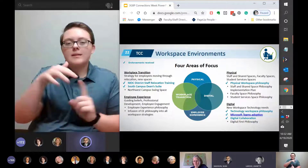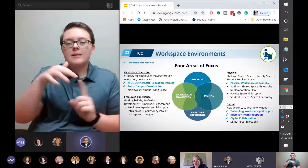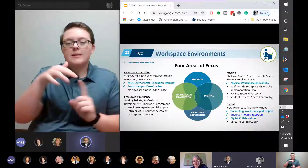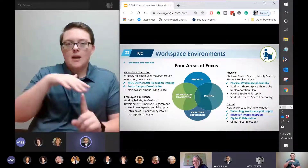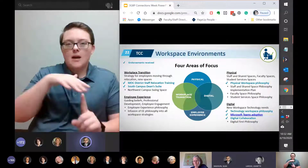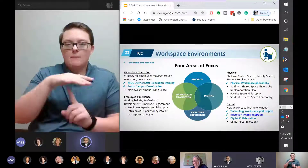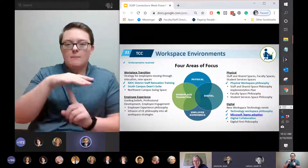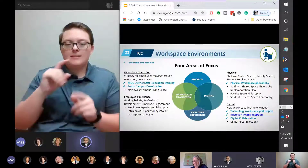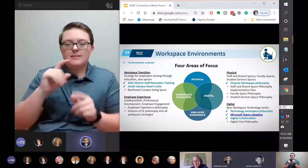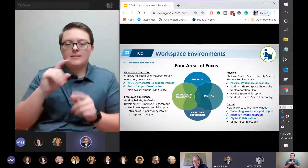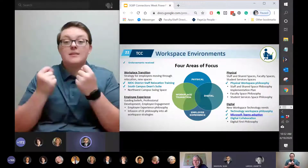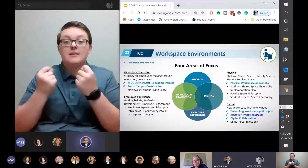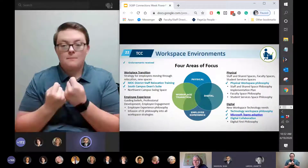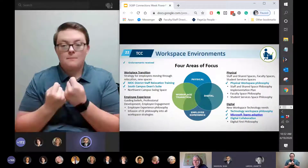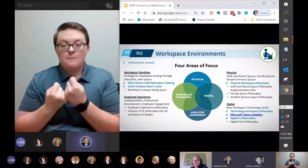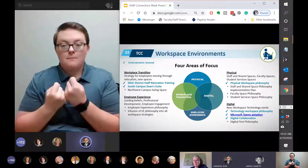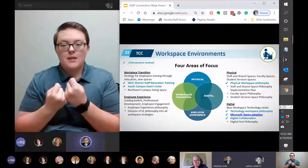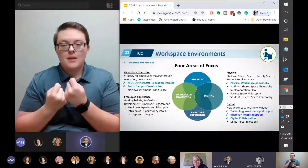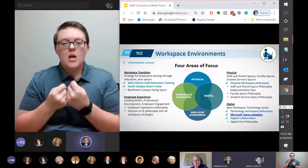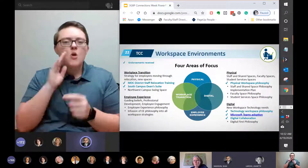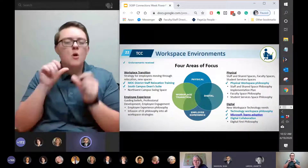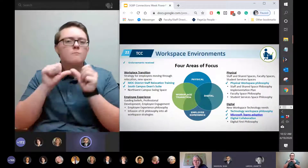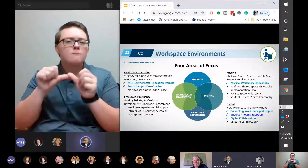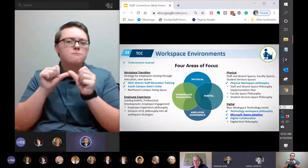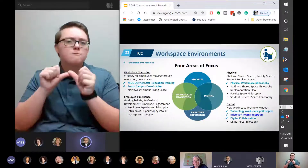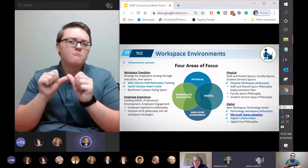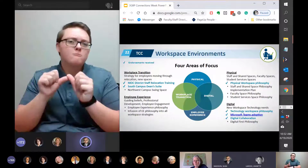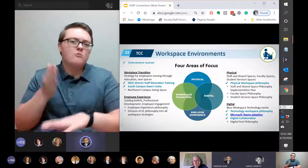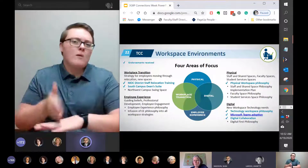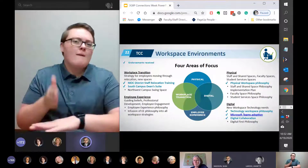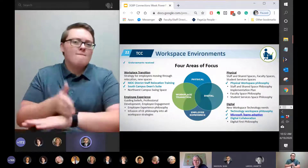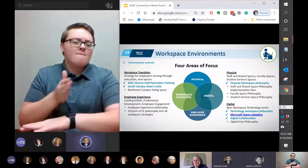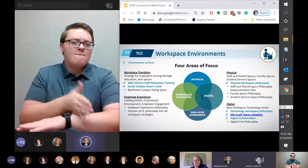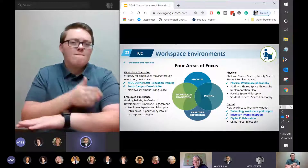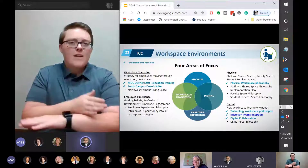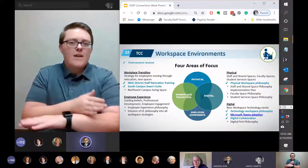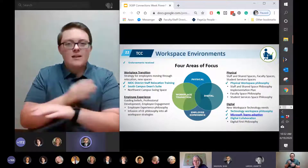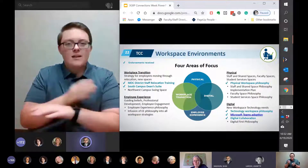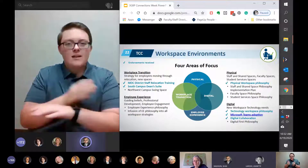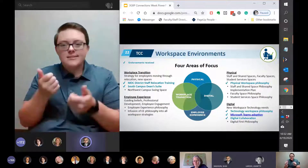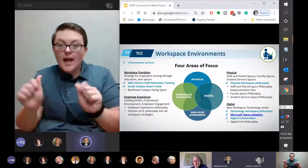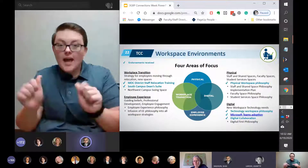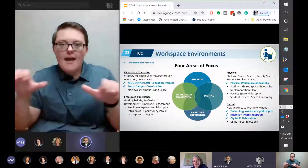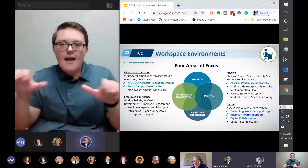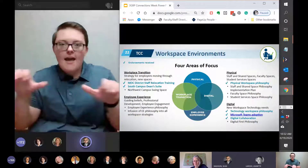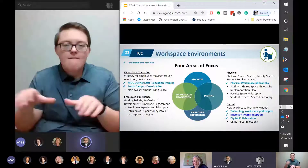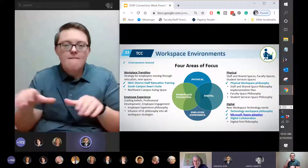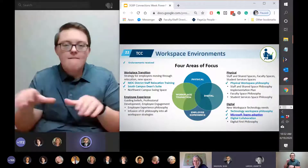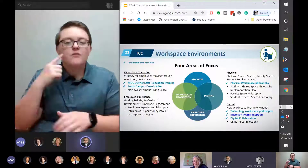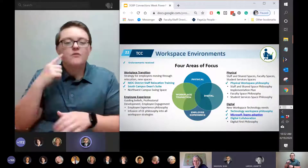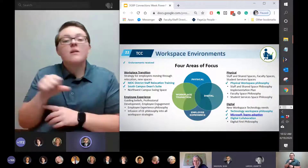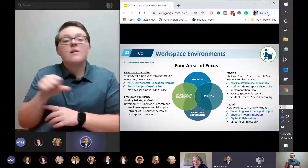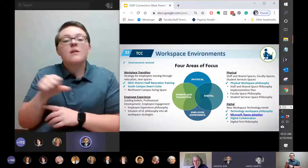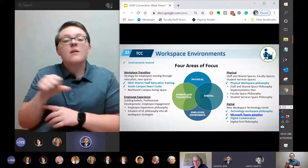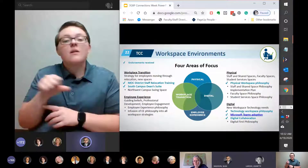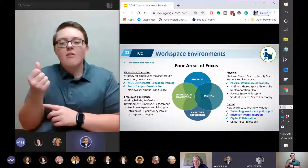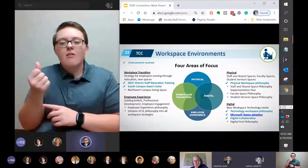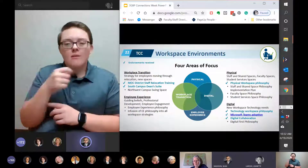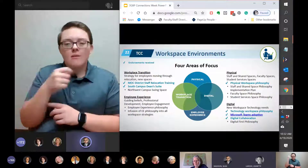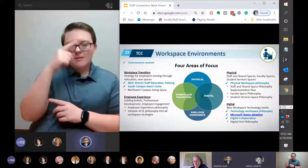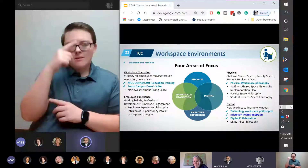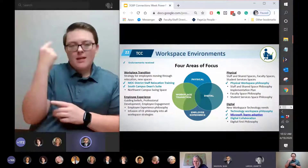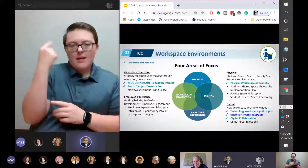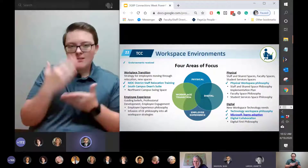team will continue to advance on the efforts of the remaining items, some of which is represented on this